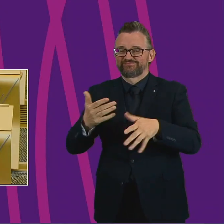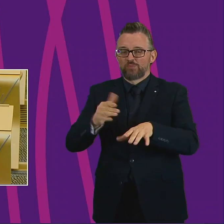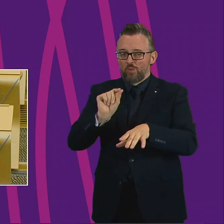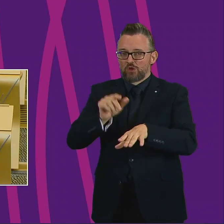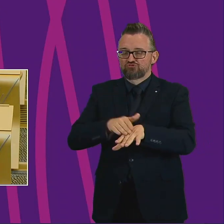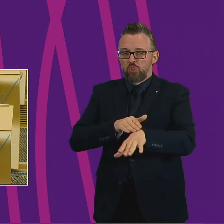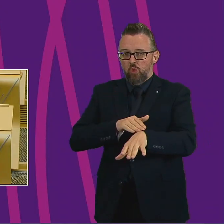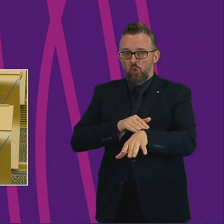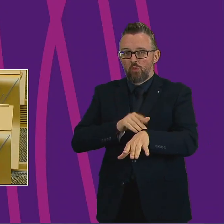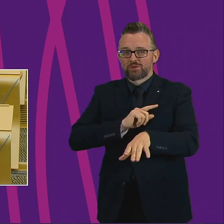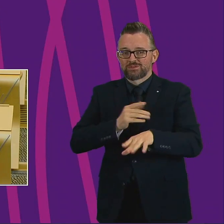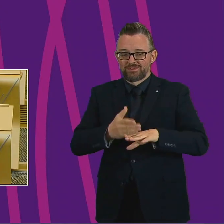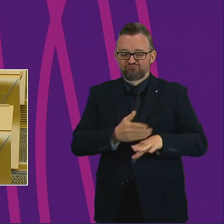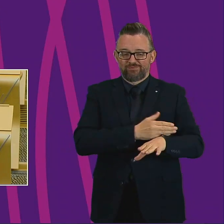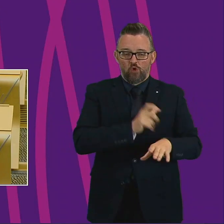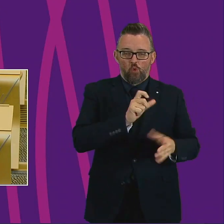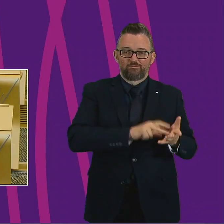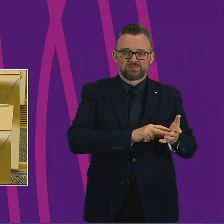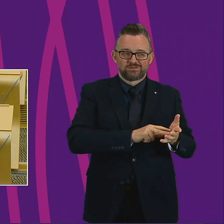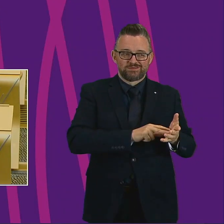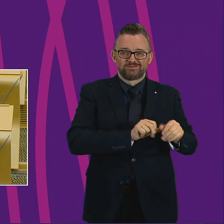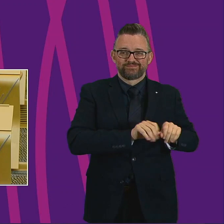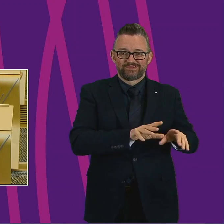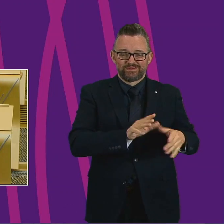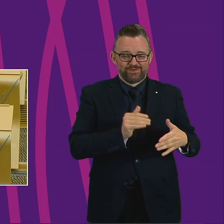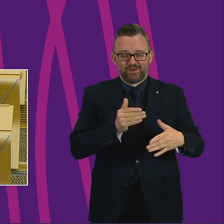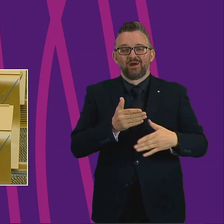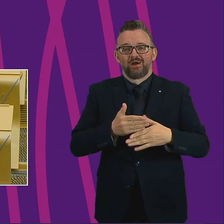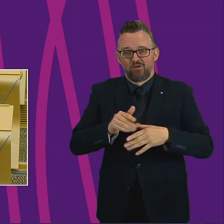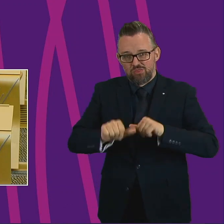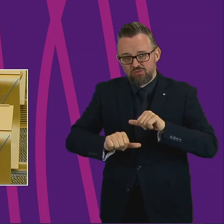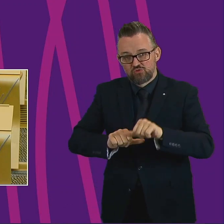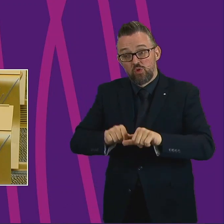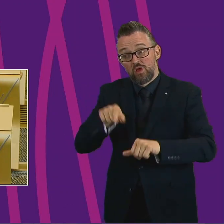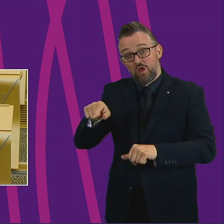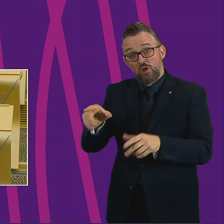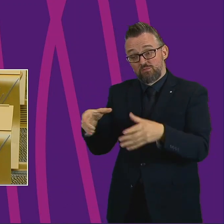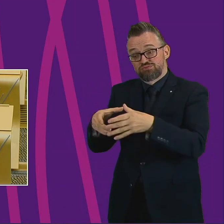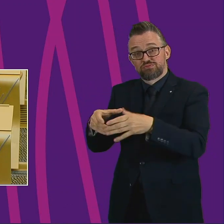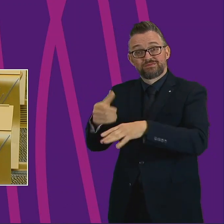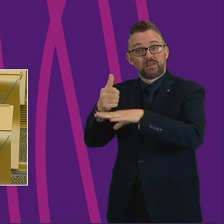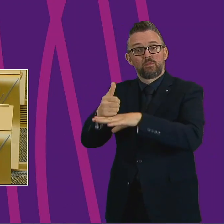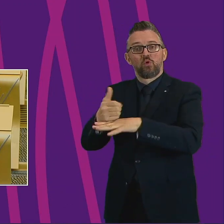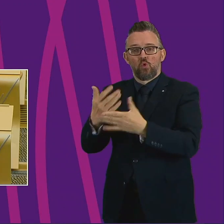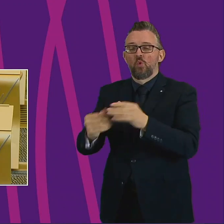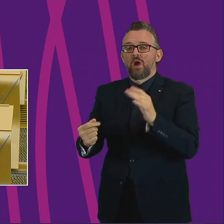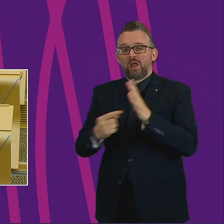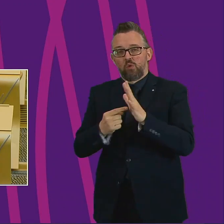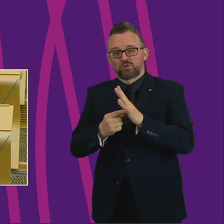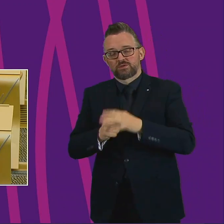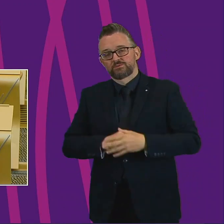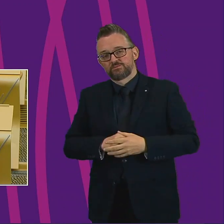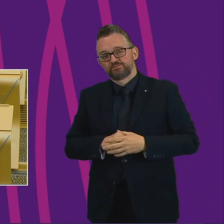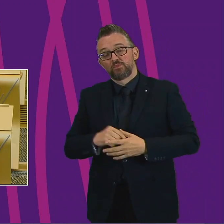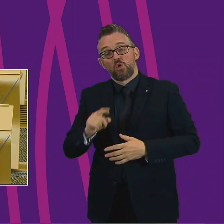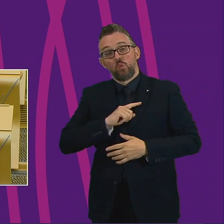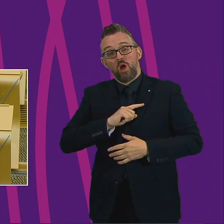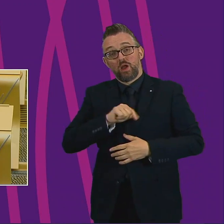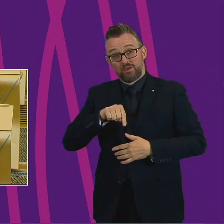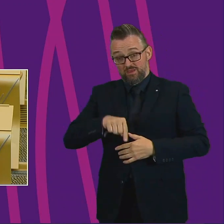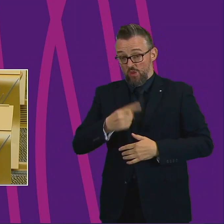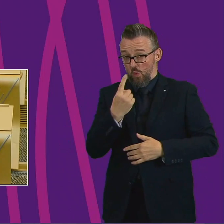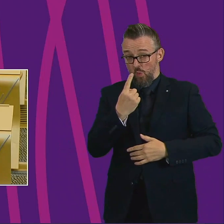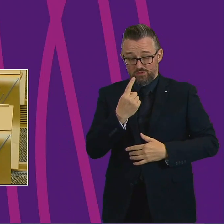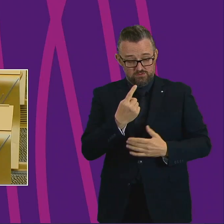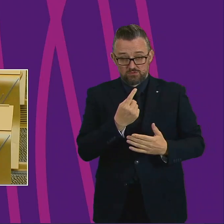before COVID-19, but progress is being made, will have a critical role, because if we simply take the lessons that are in this